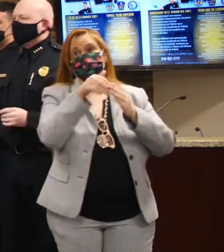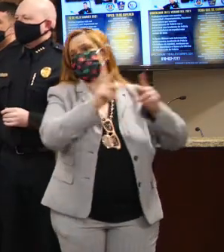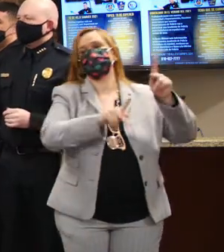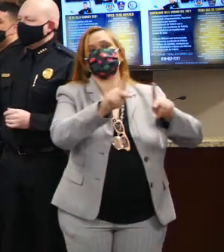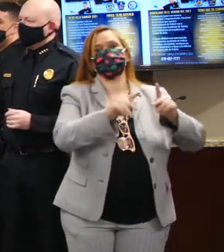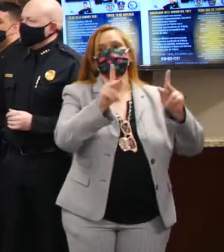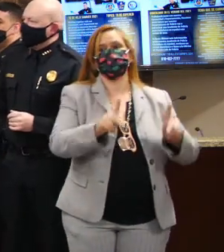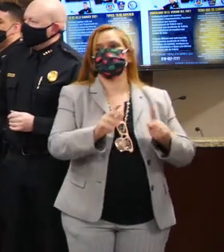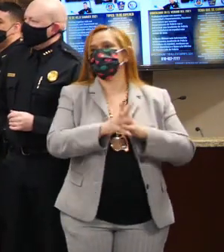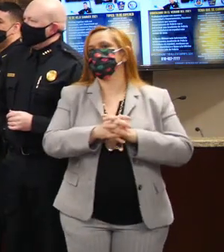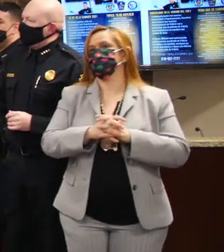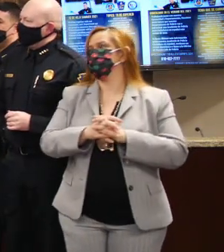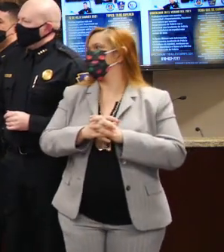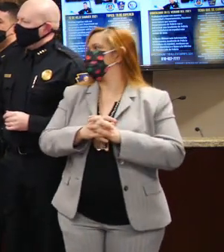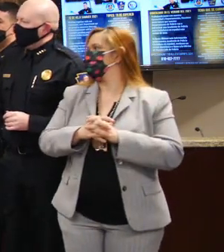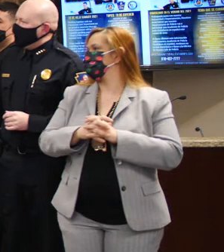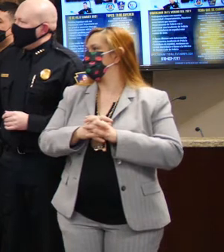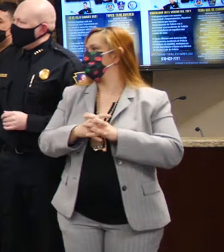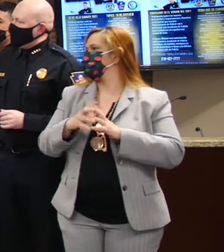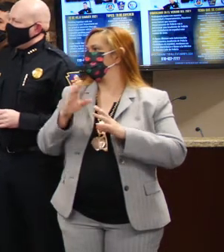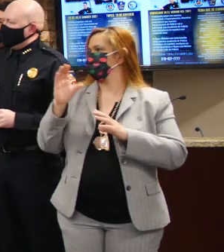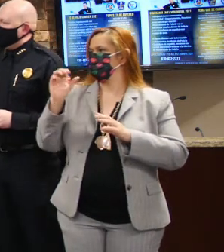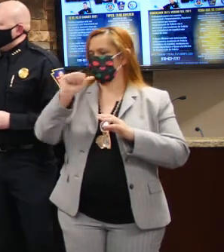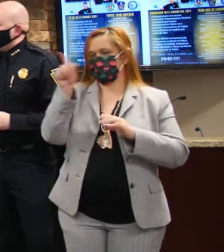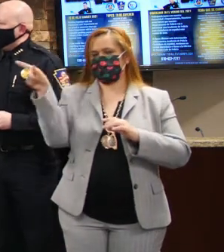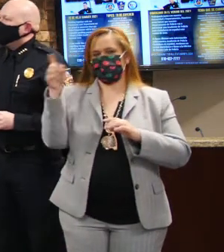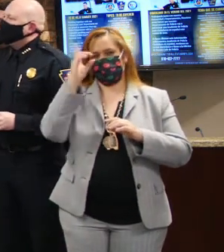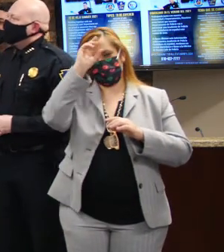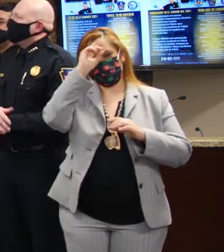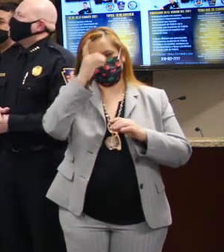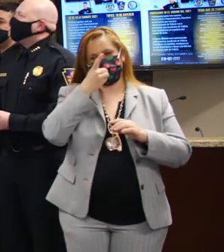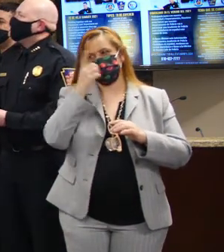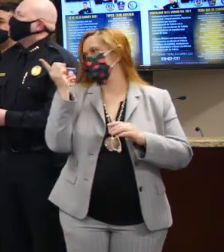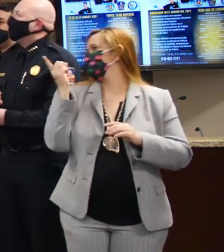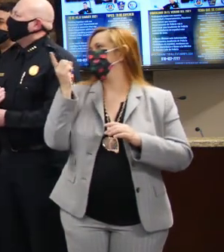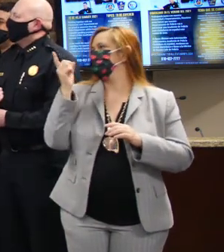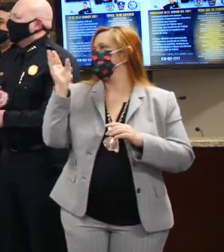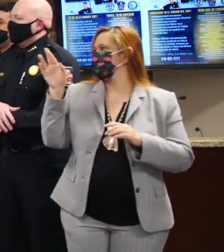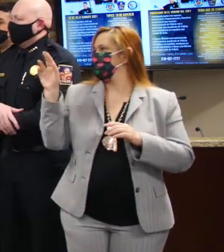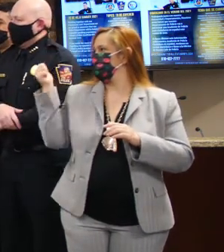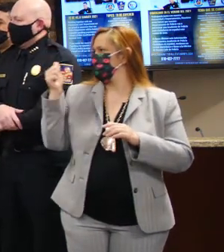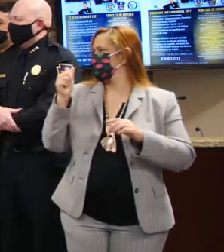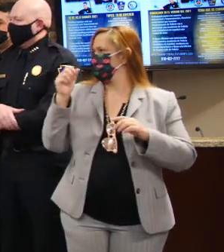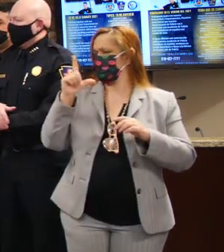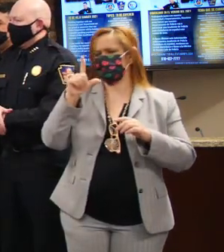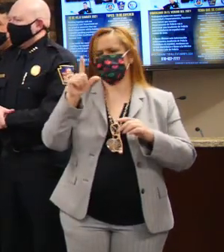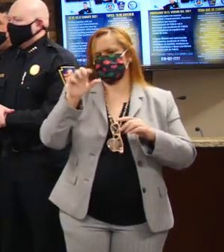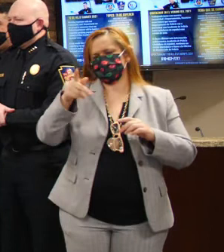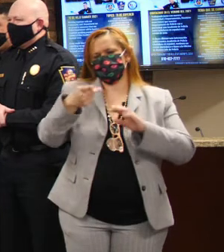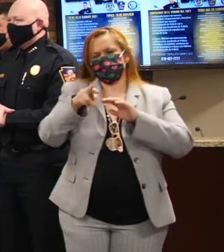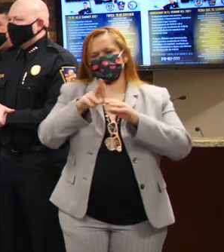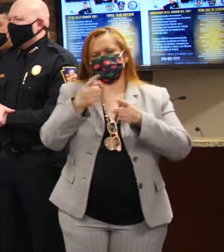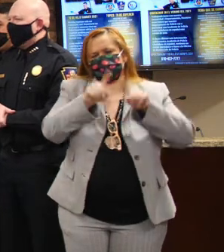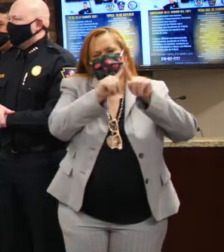new, you know, I can see by him, by his accent, that he's Dominican, and I can see that he's Puerto Rican, and then we have a mix of people here,